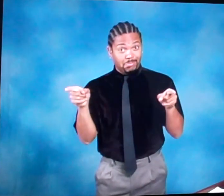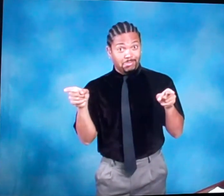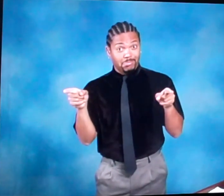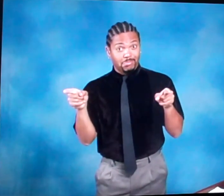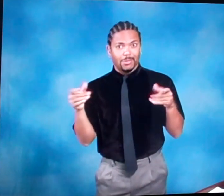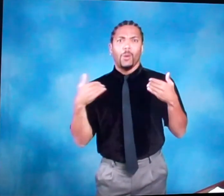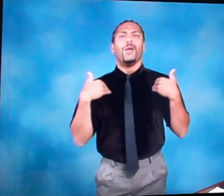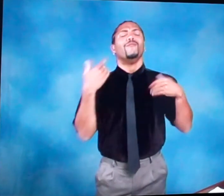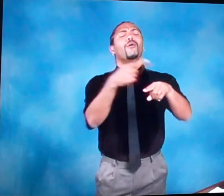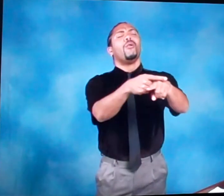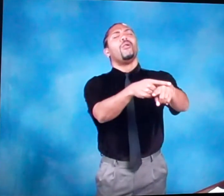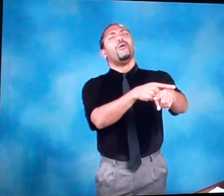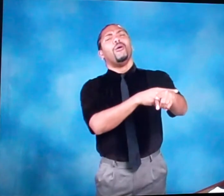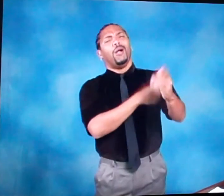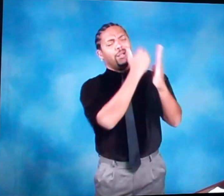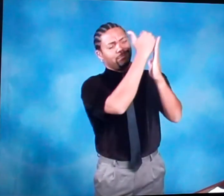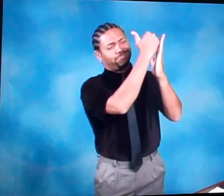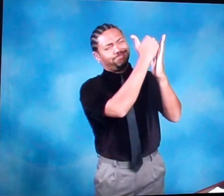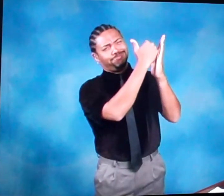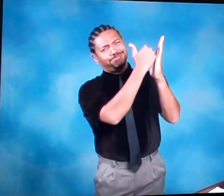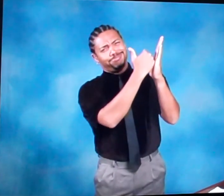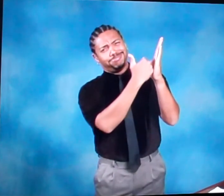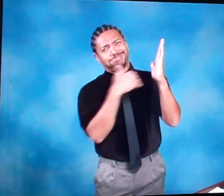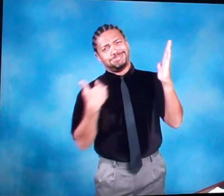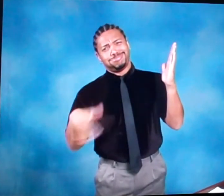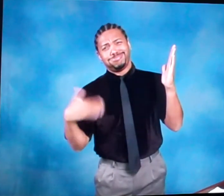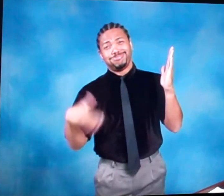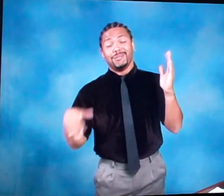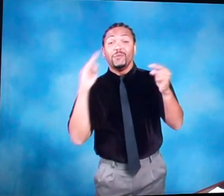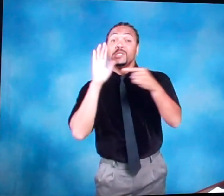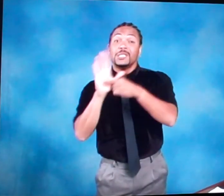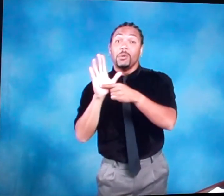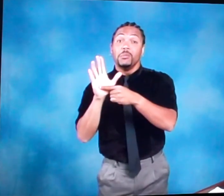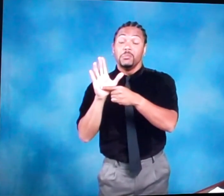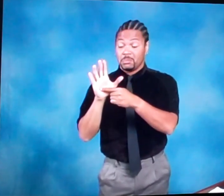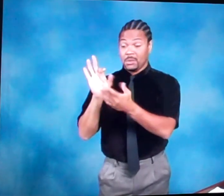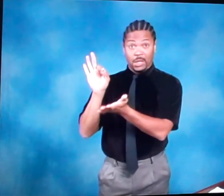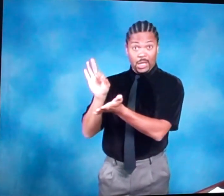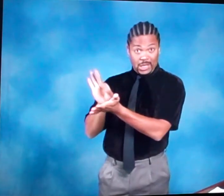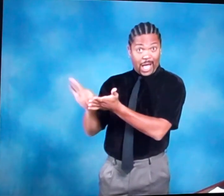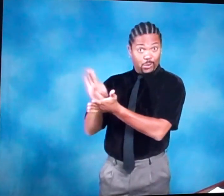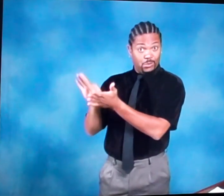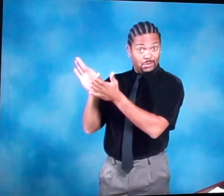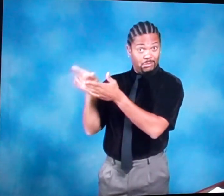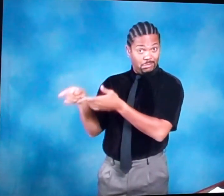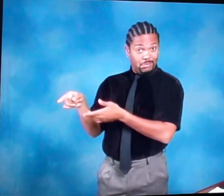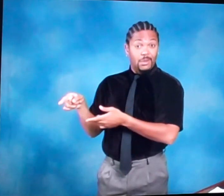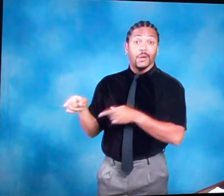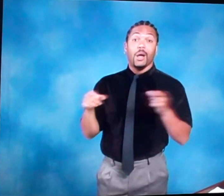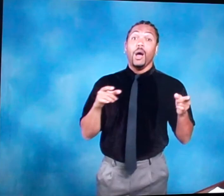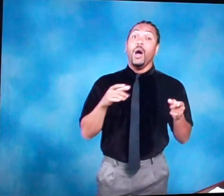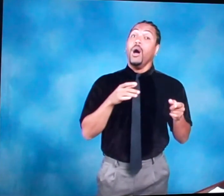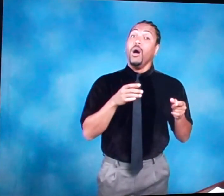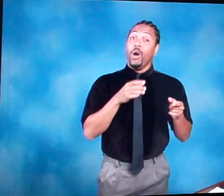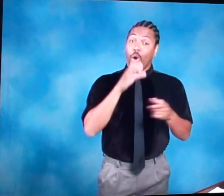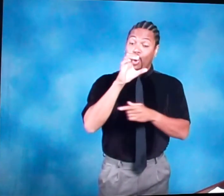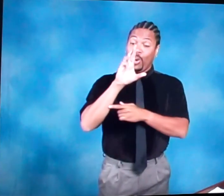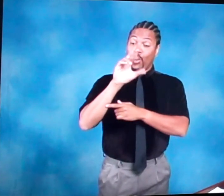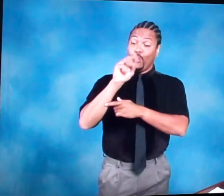We've got great courses offered in the fall as well as the summer. For example, we've got accounting,